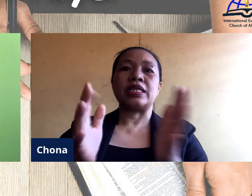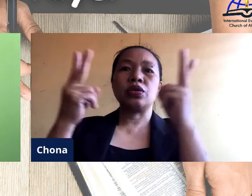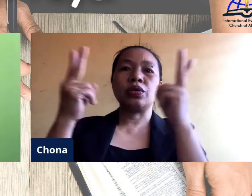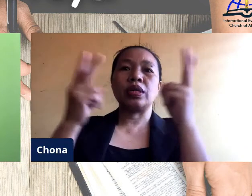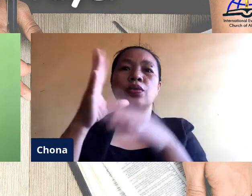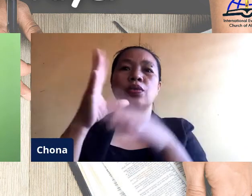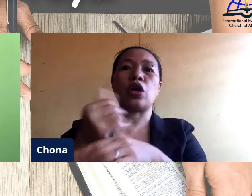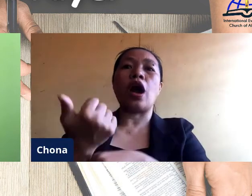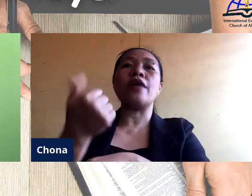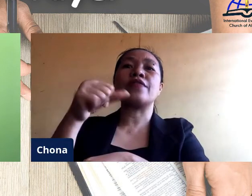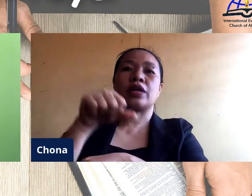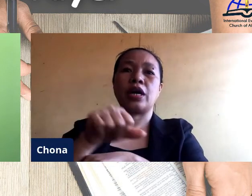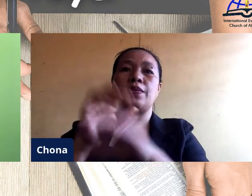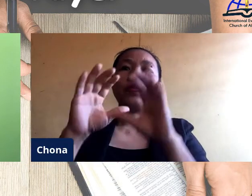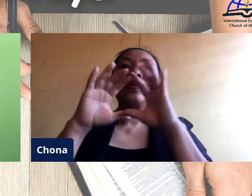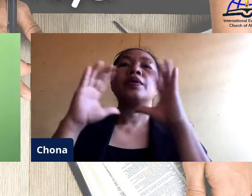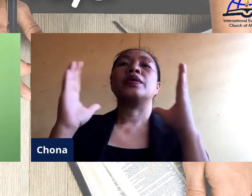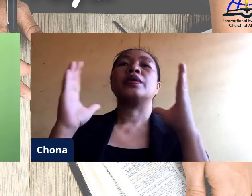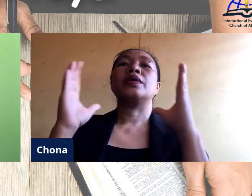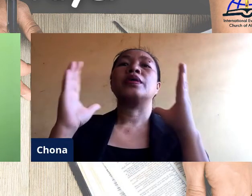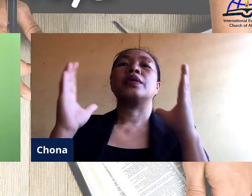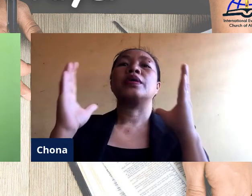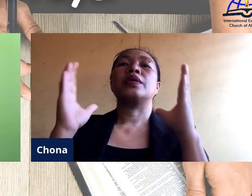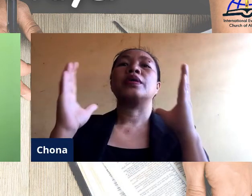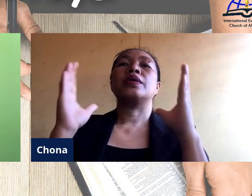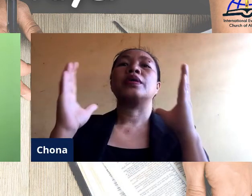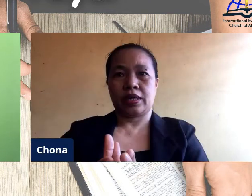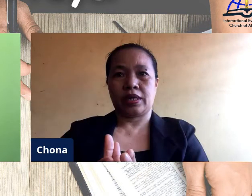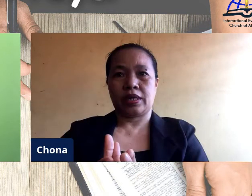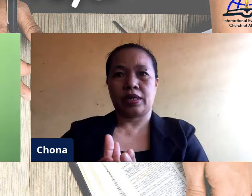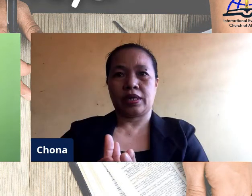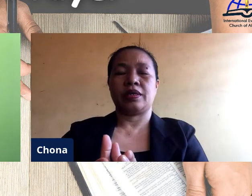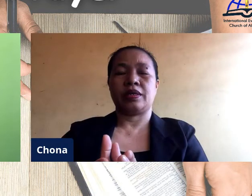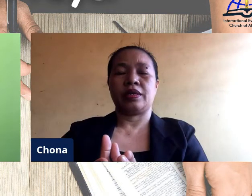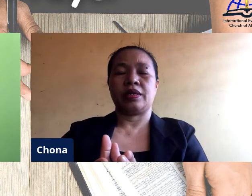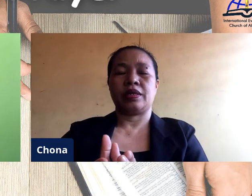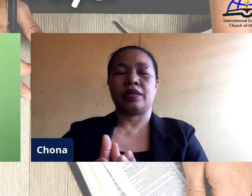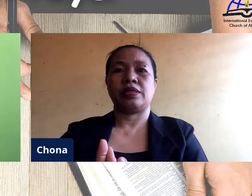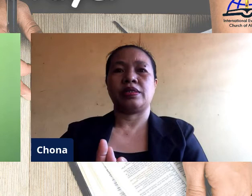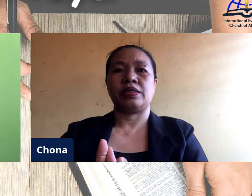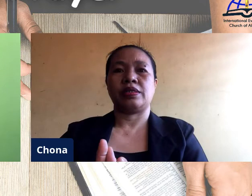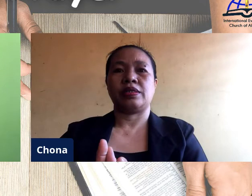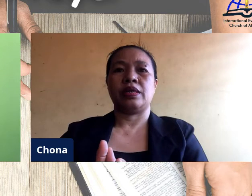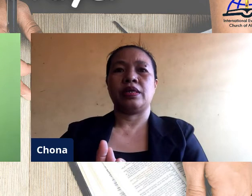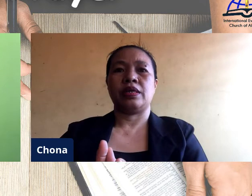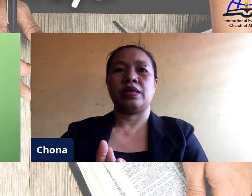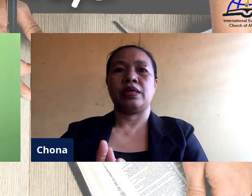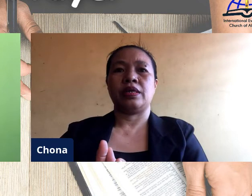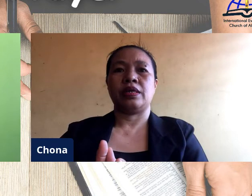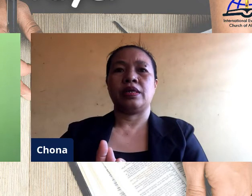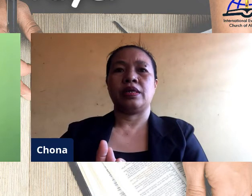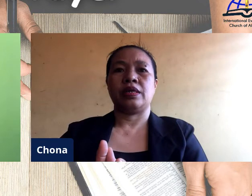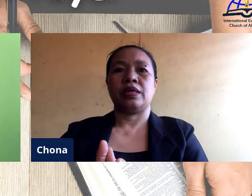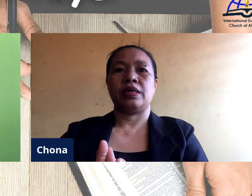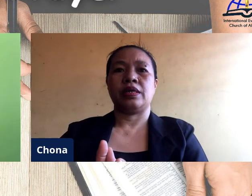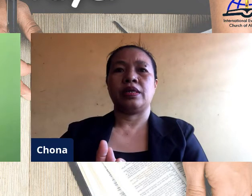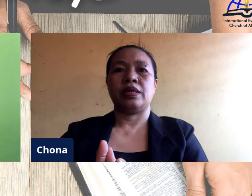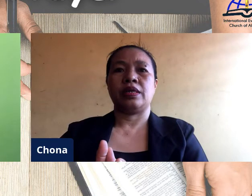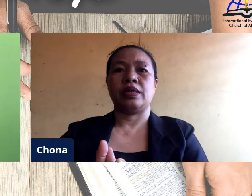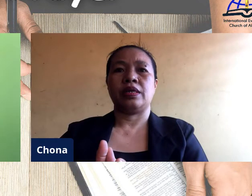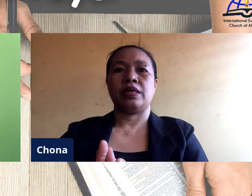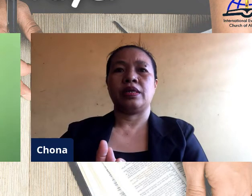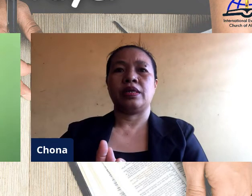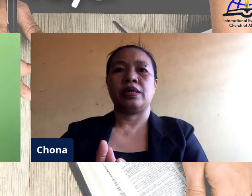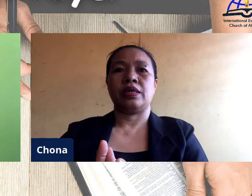Alam niyo po, what matters from right now and for all the rest of eternity is not how valiant